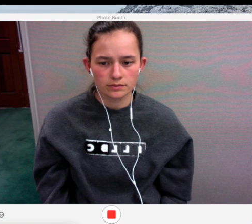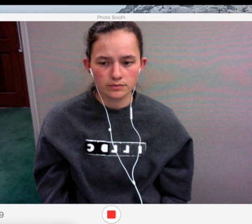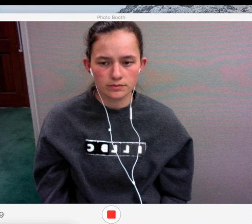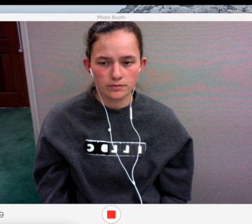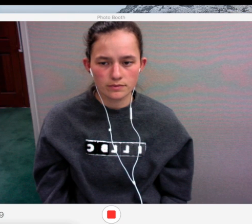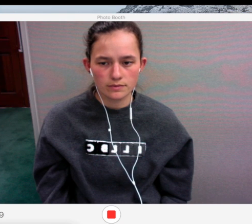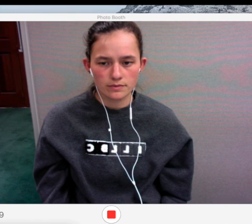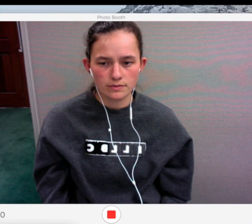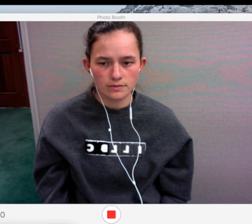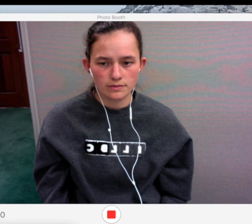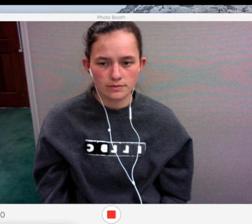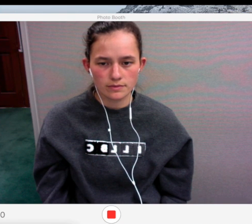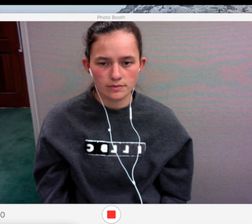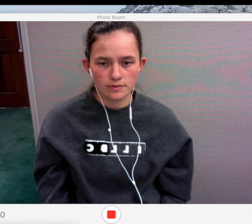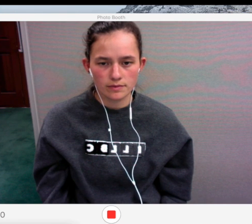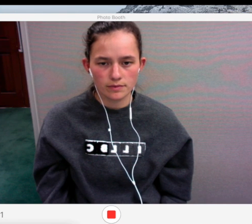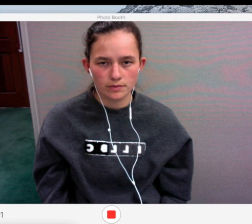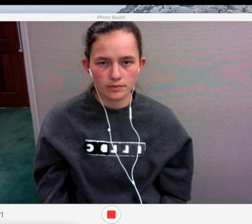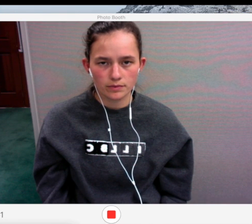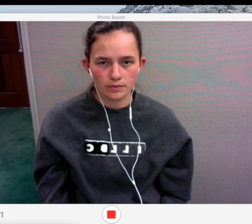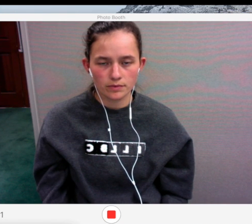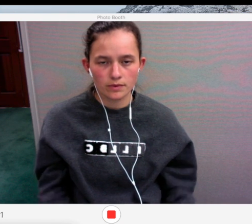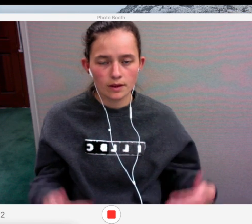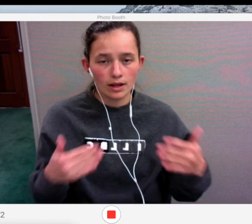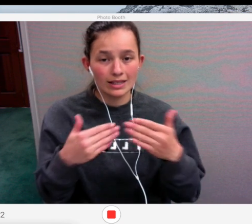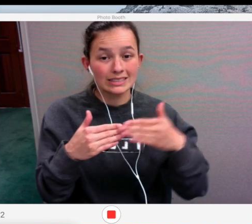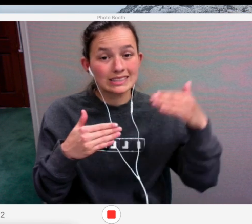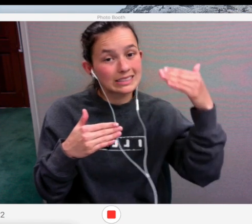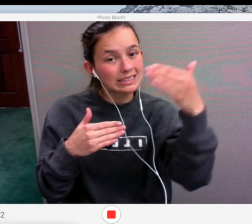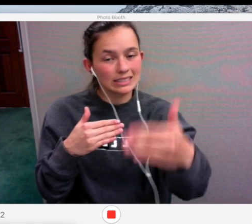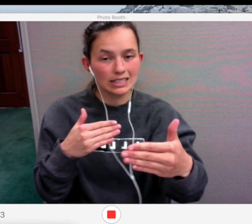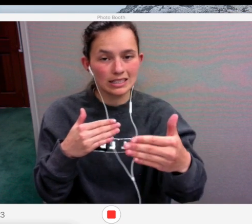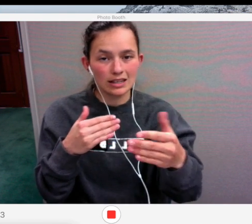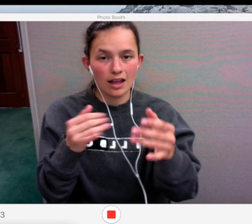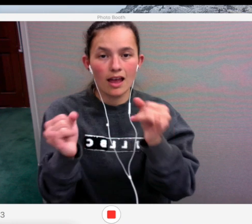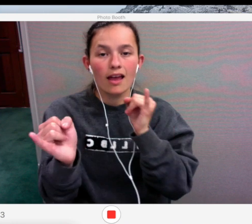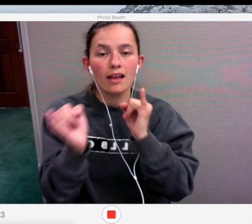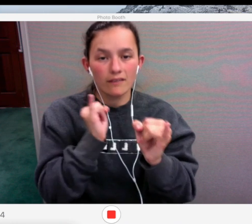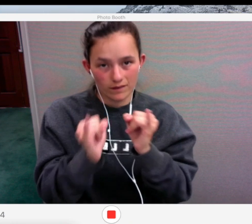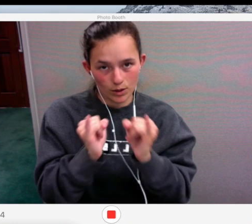So the next step you're going to probably move to is the interviewing phase.